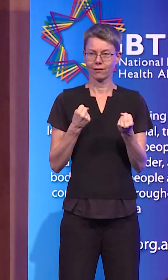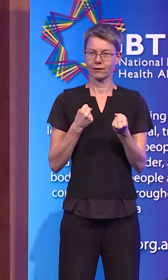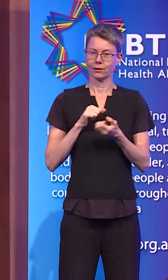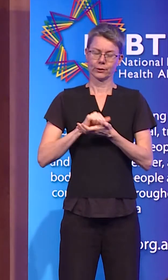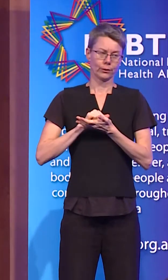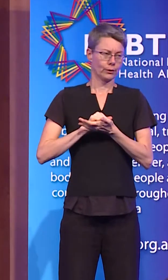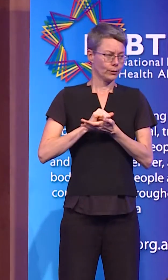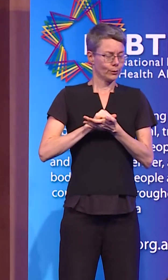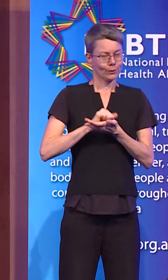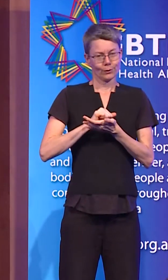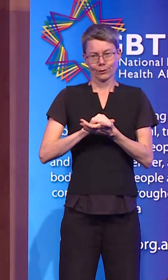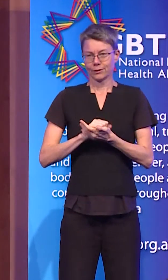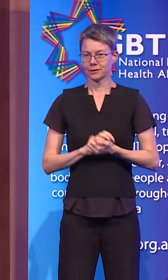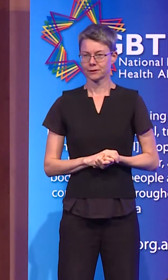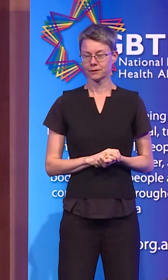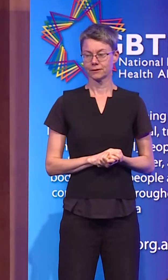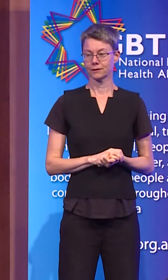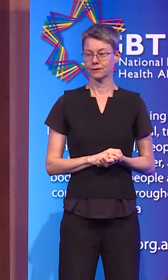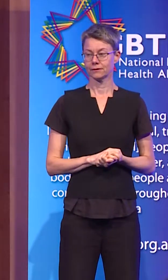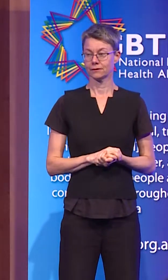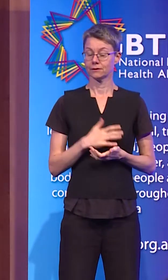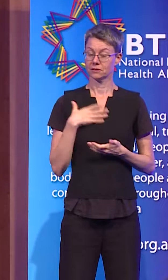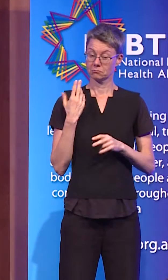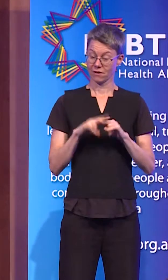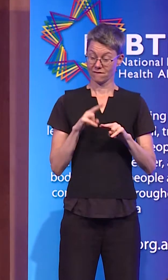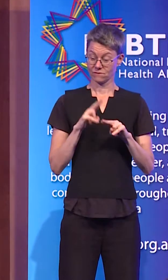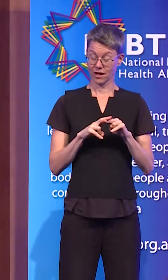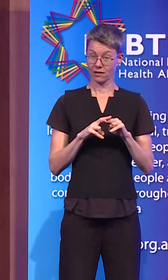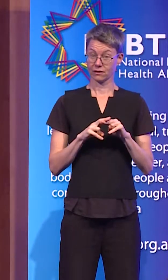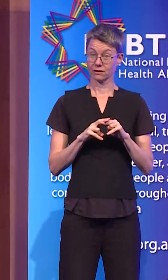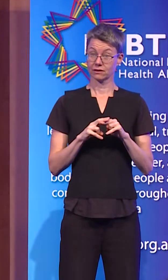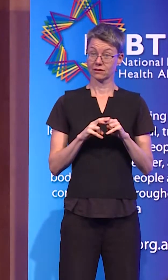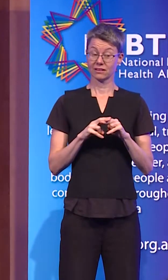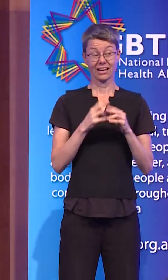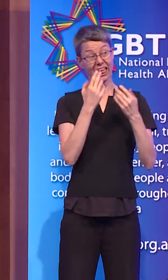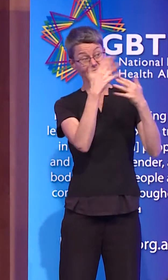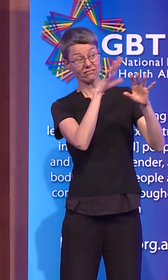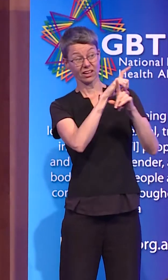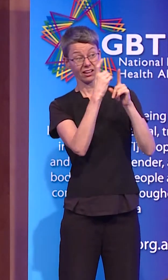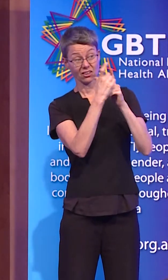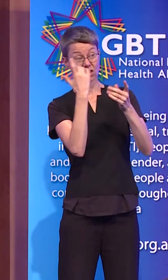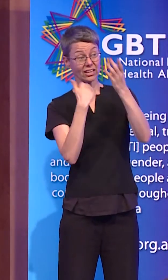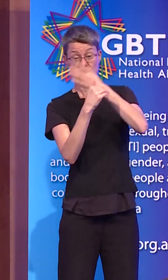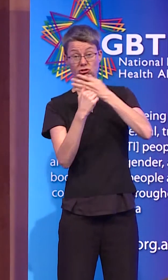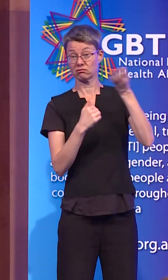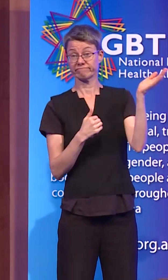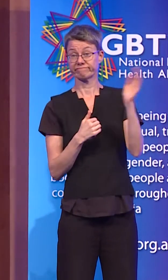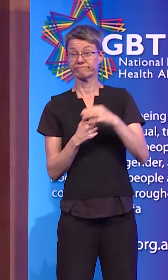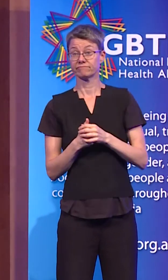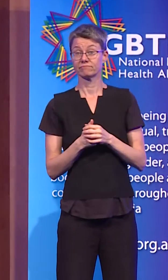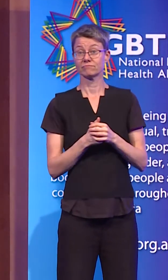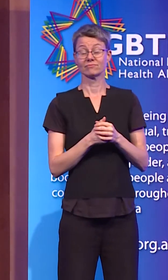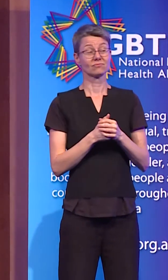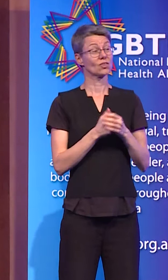part of my life. So my father left behind his culture and his history. He had lost